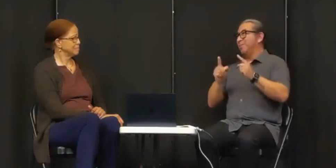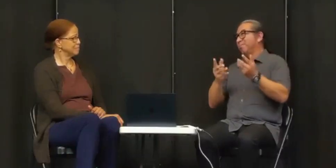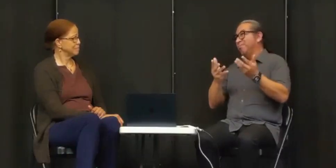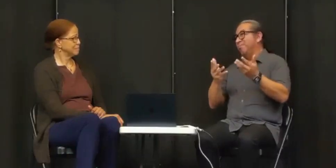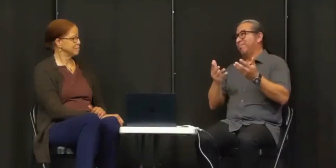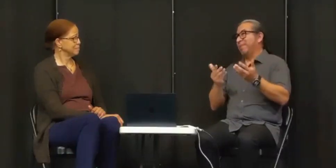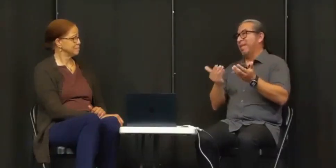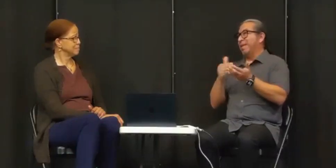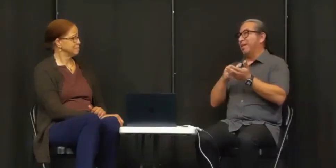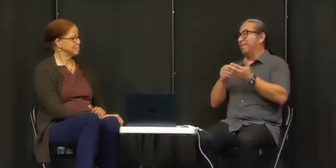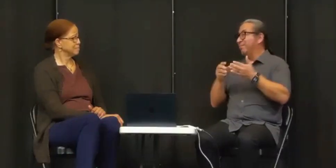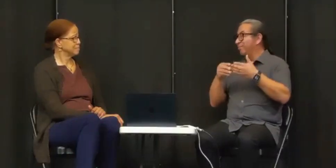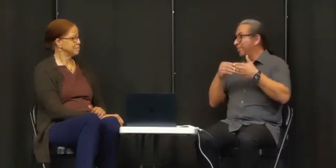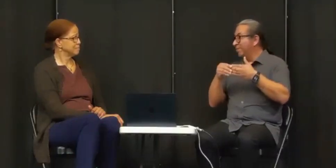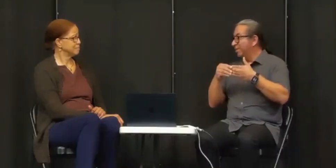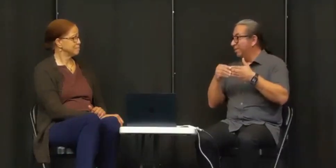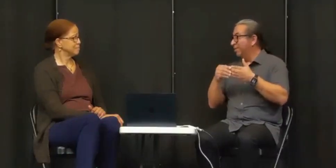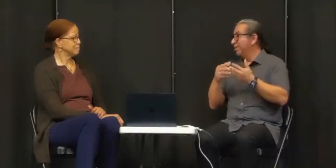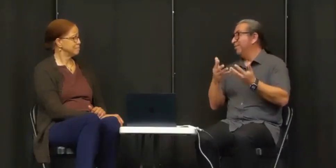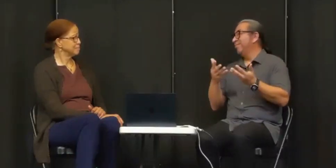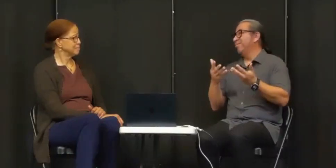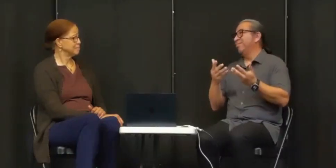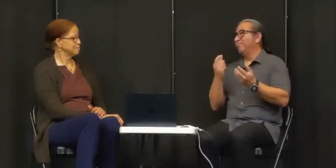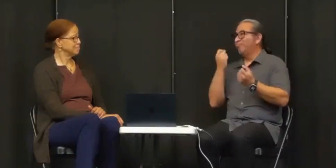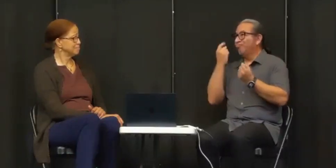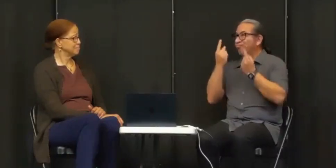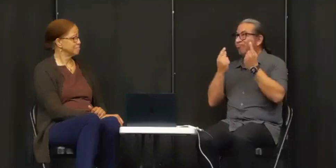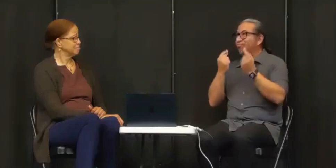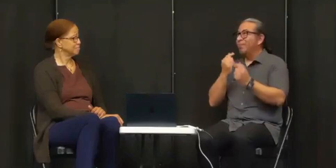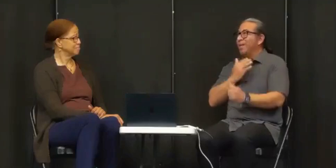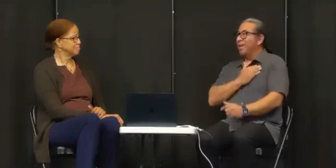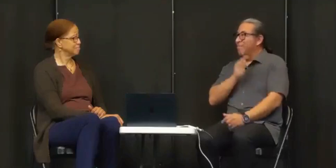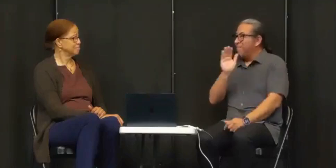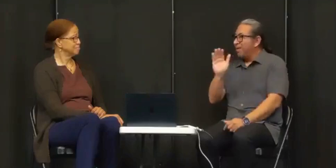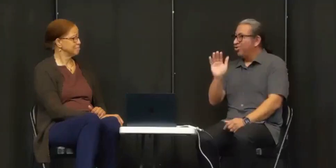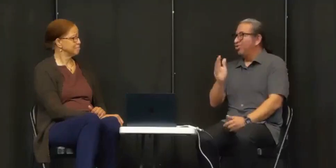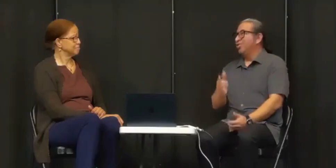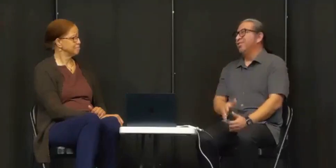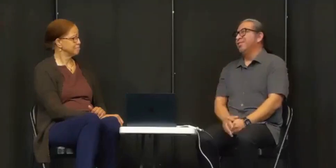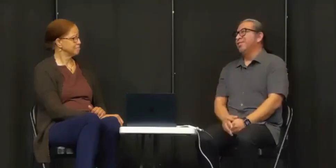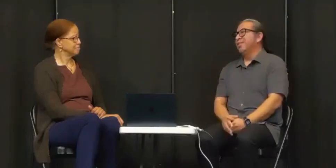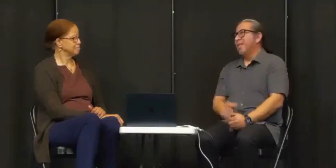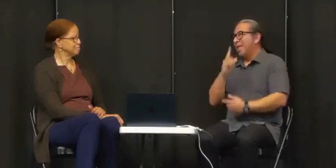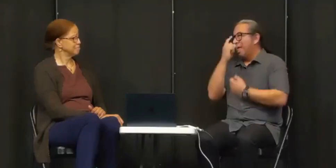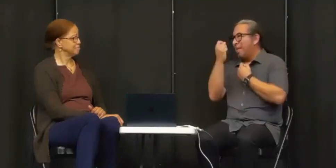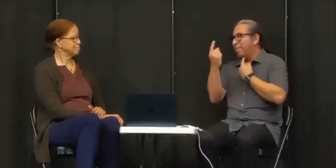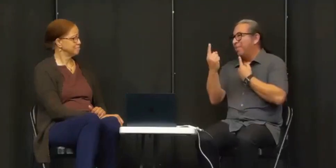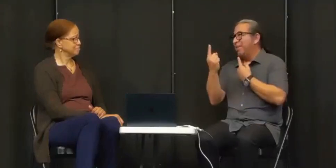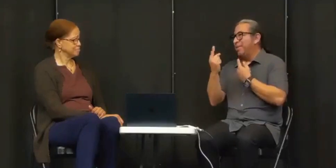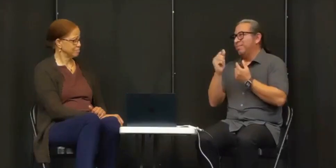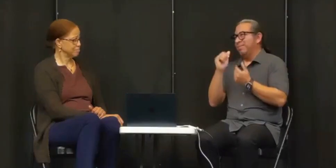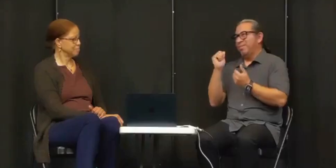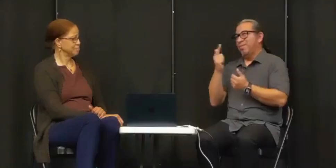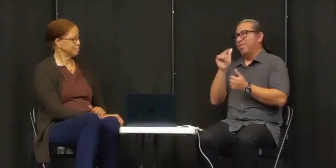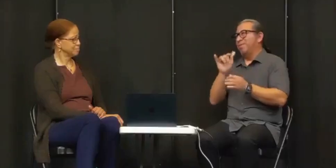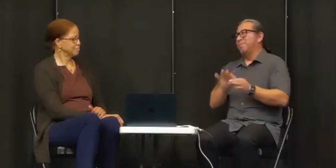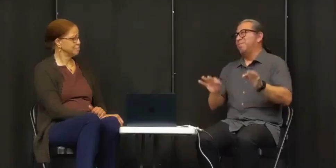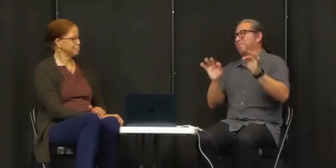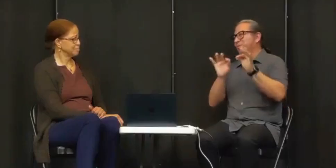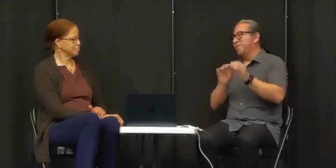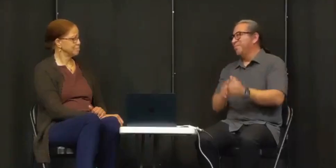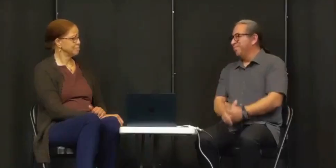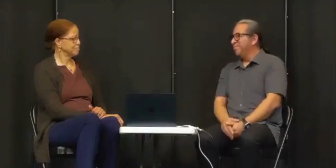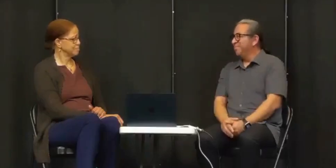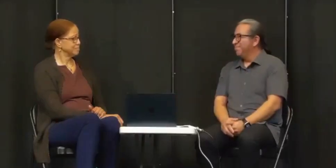watching your phone. At the same time, again, flexibility is key in this. Understanding and compassion and